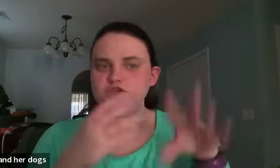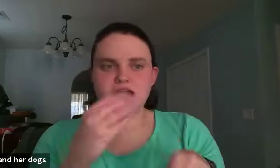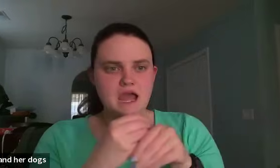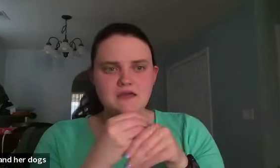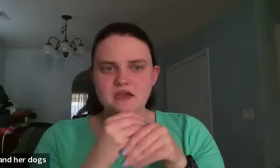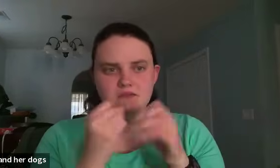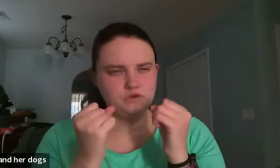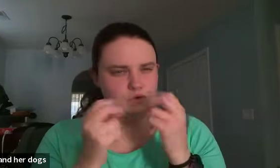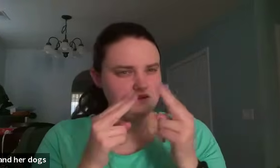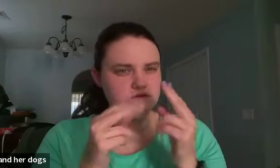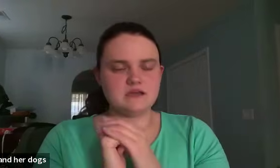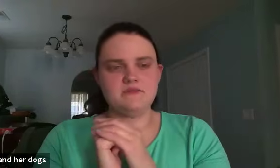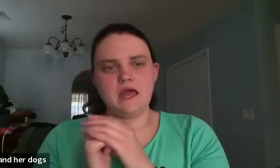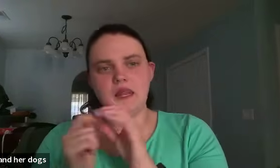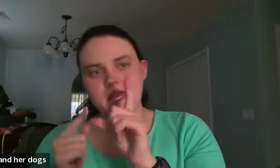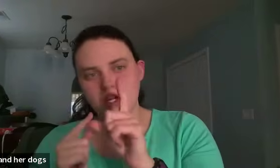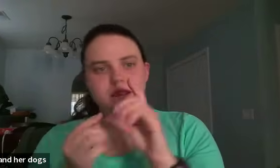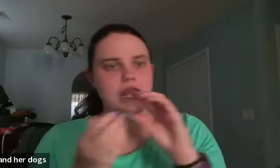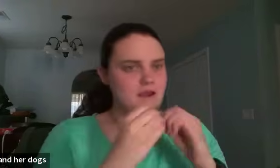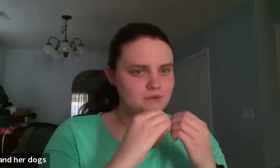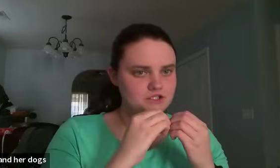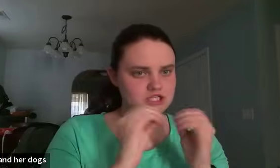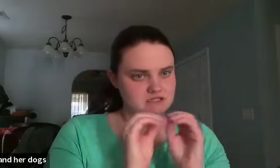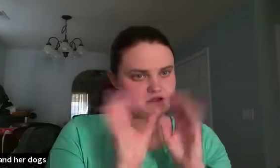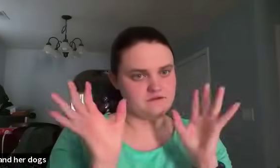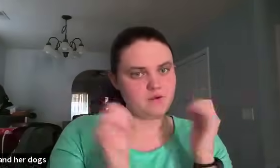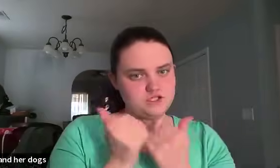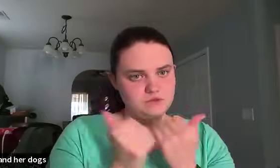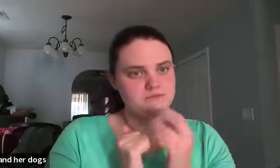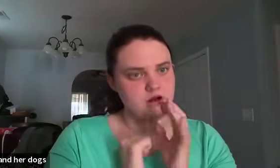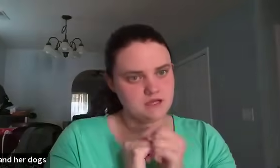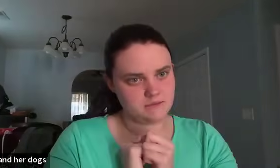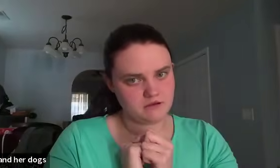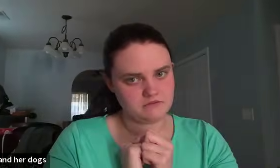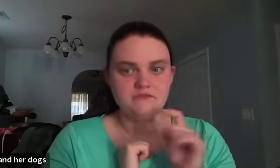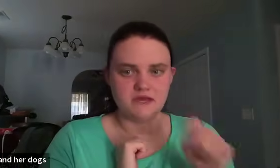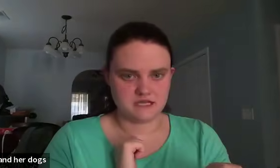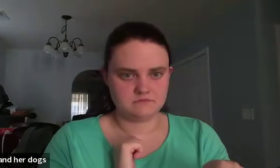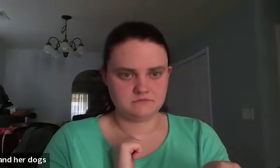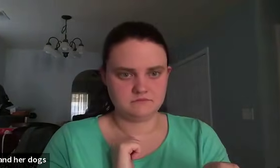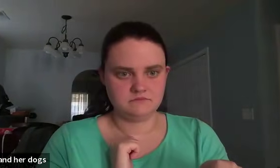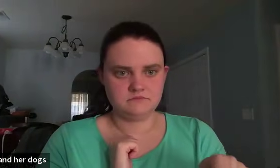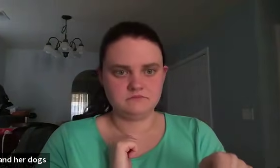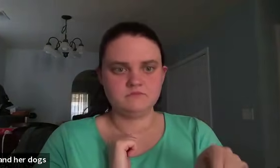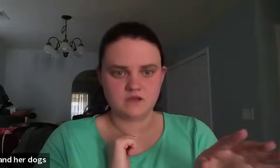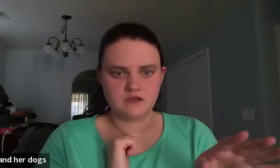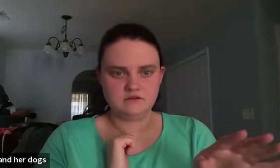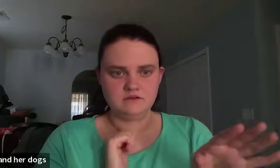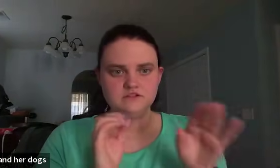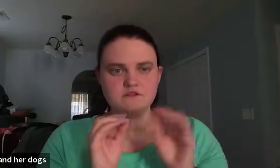just add that little quick little sign, that letter and number, just to clarify which one I'm talking about at that time. Okay. So